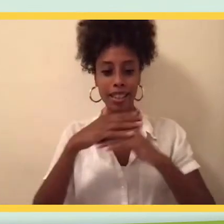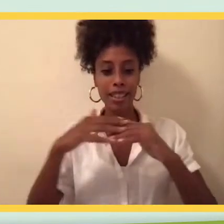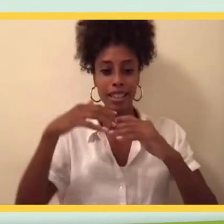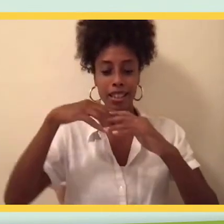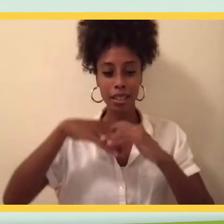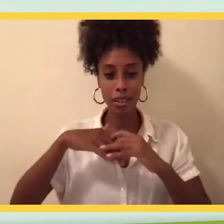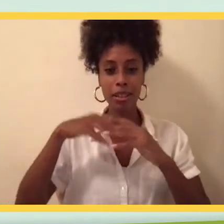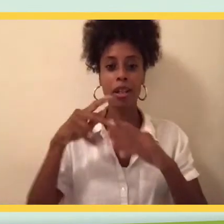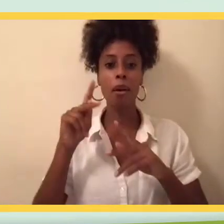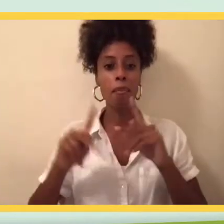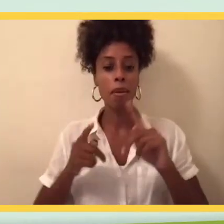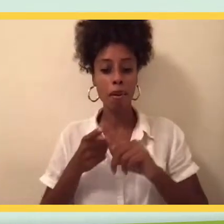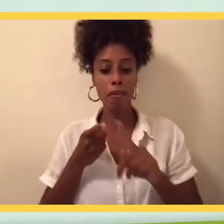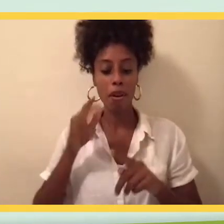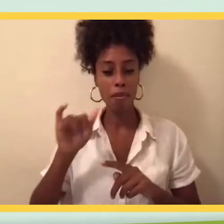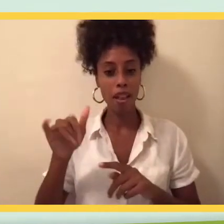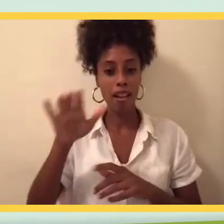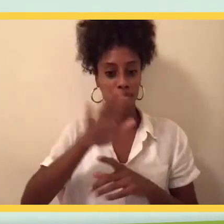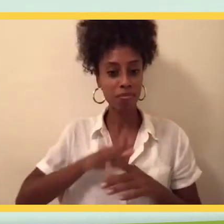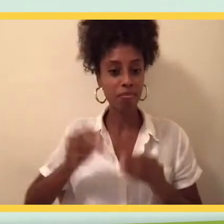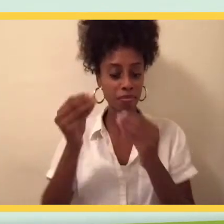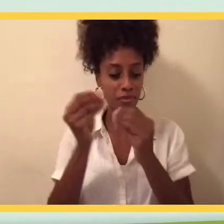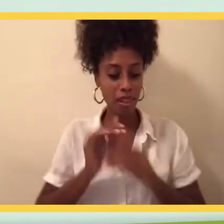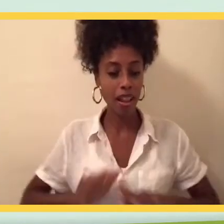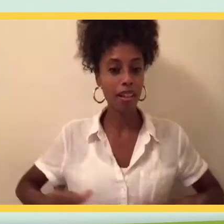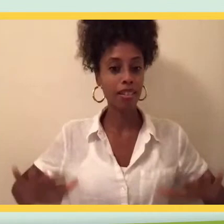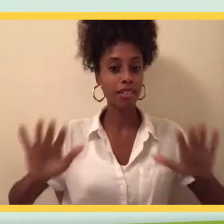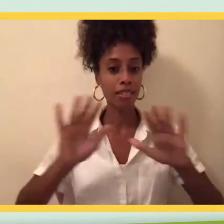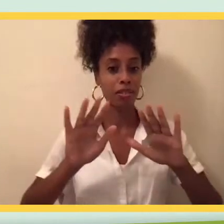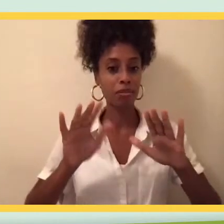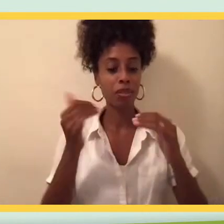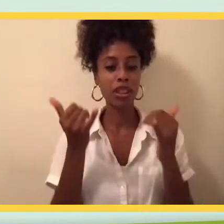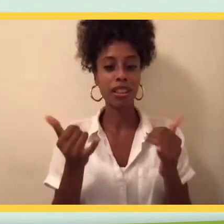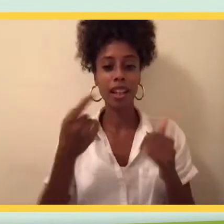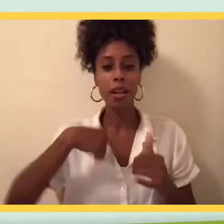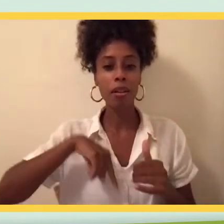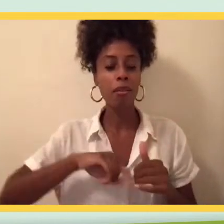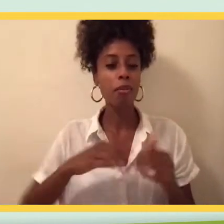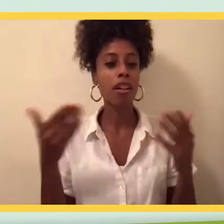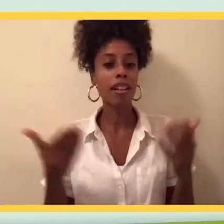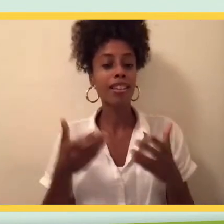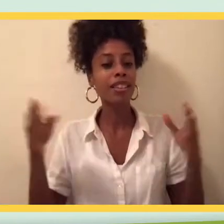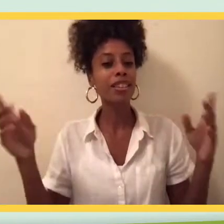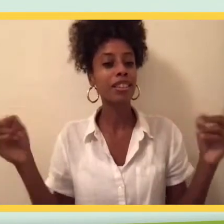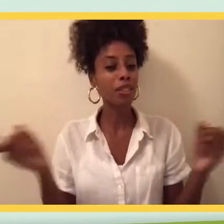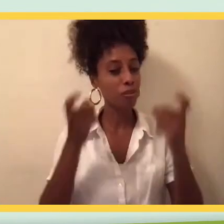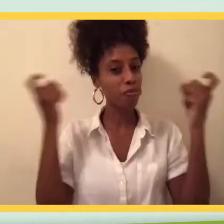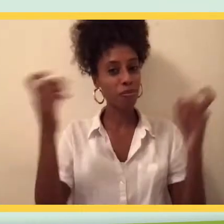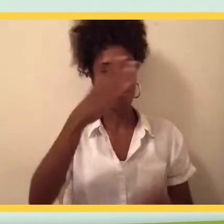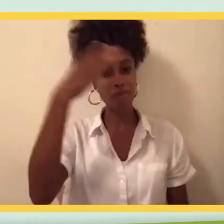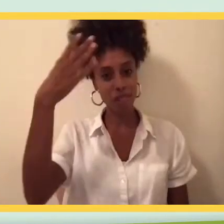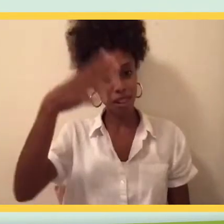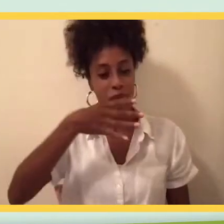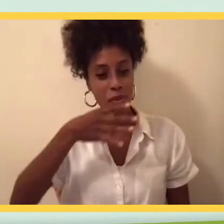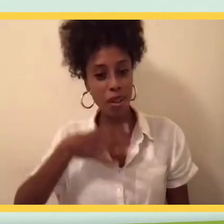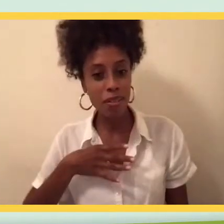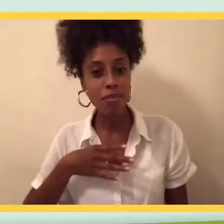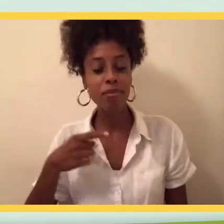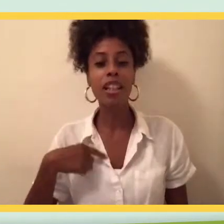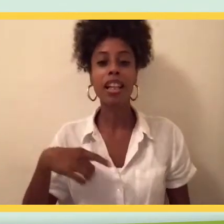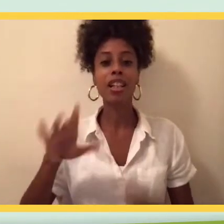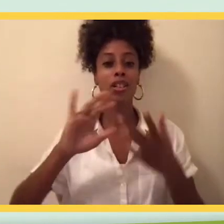much. So today, as I mentioned, we are here to celebrate Black women in this monthly